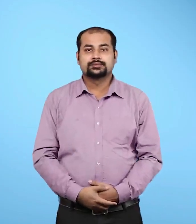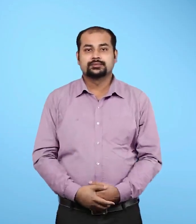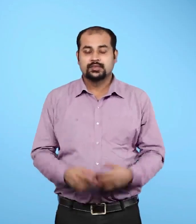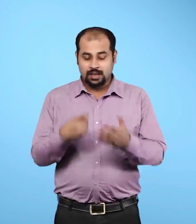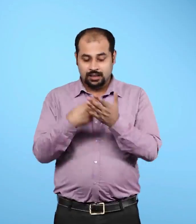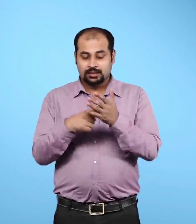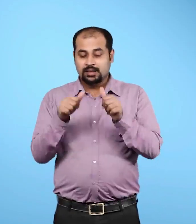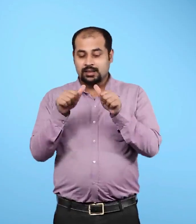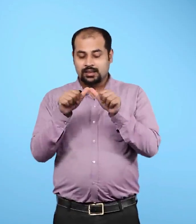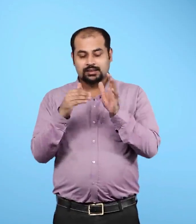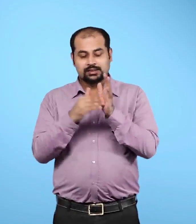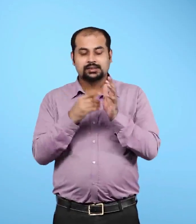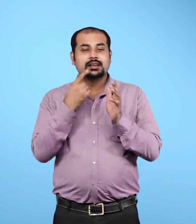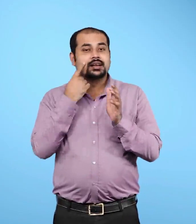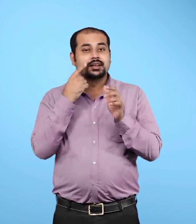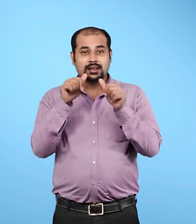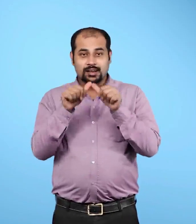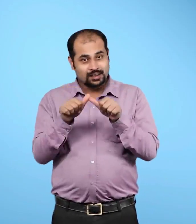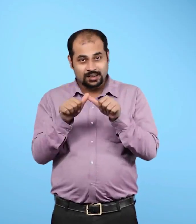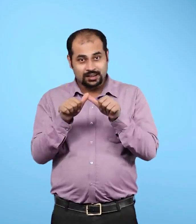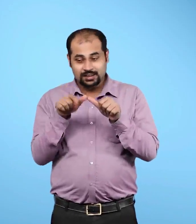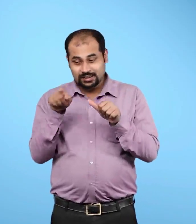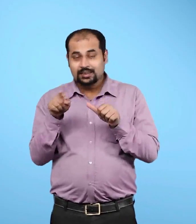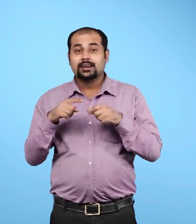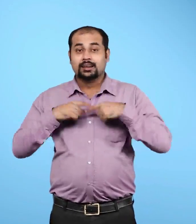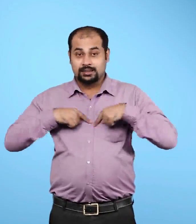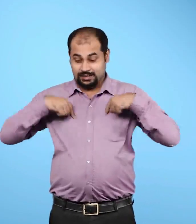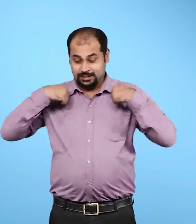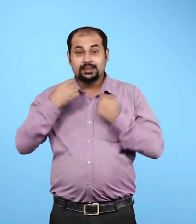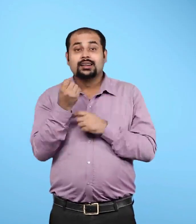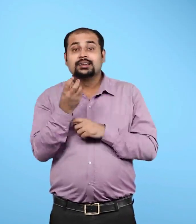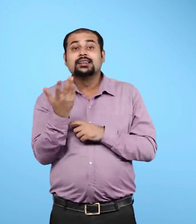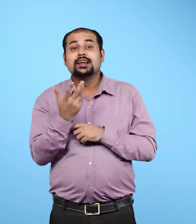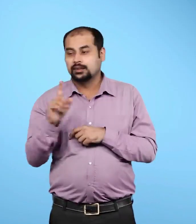and Razia has 1 necklace and 2 loose beads.